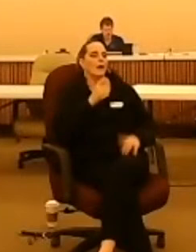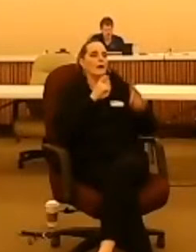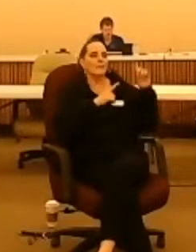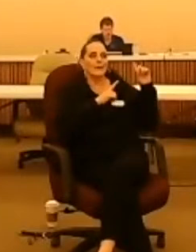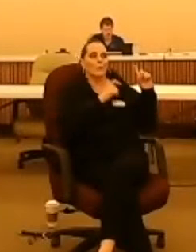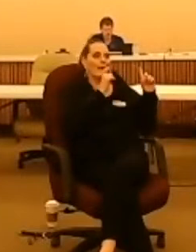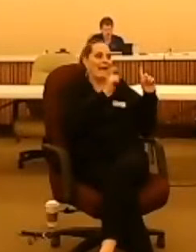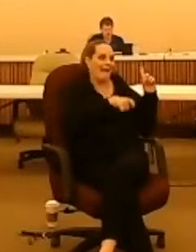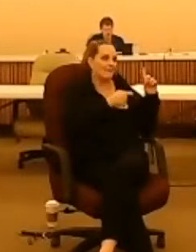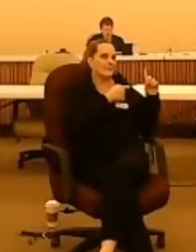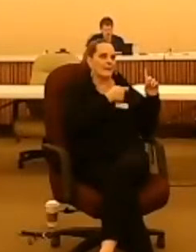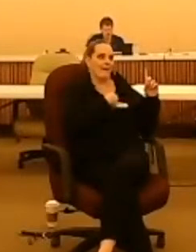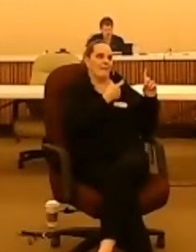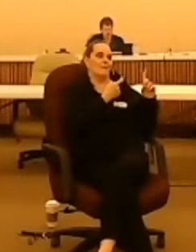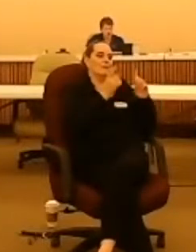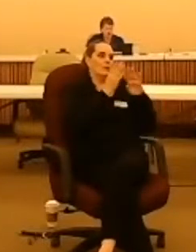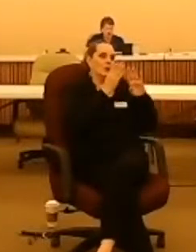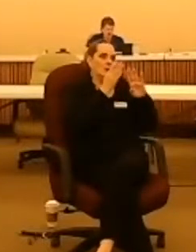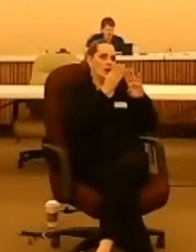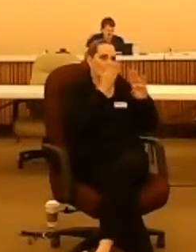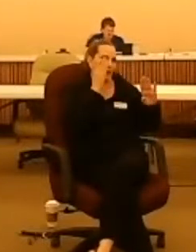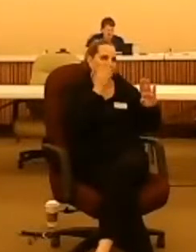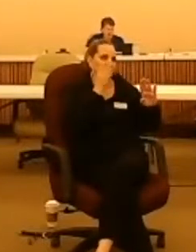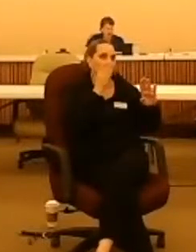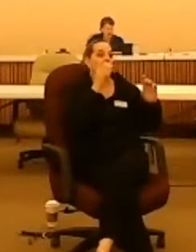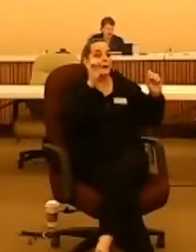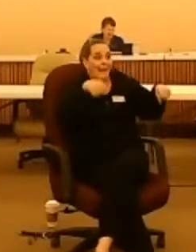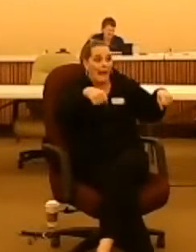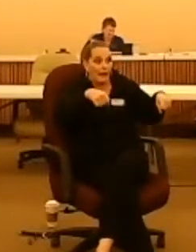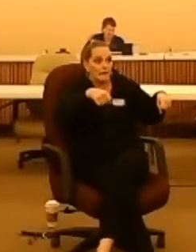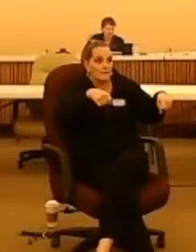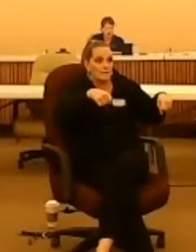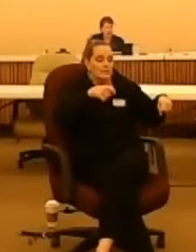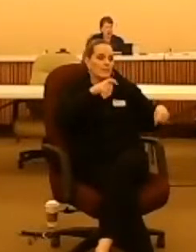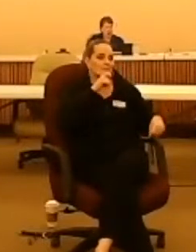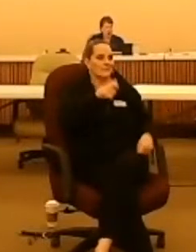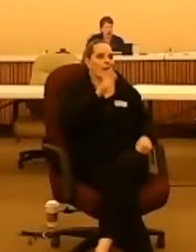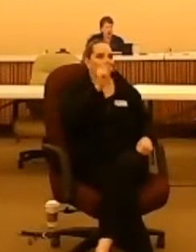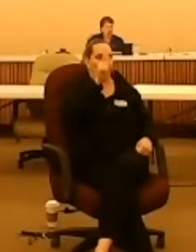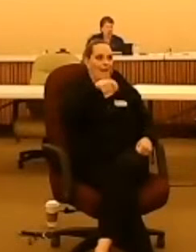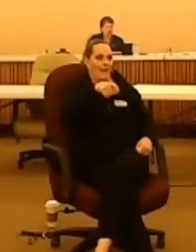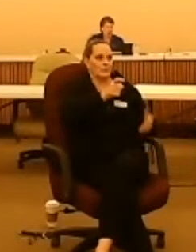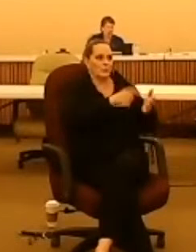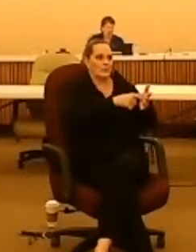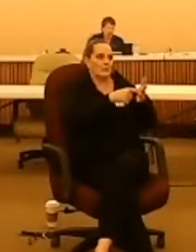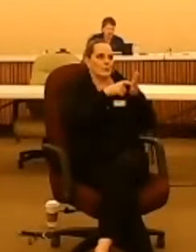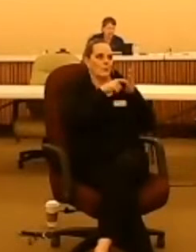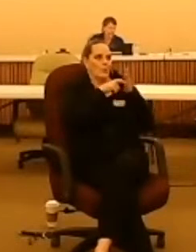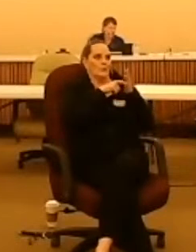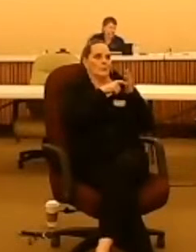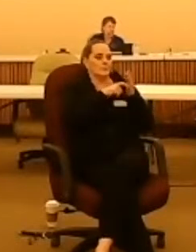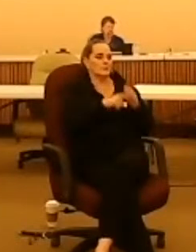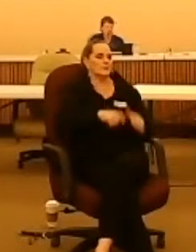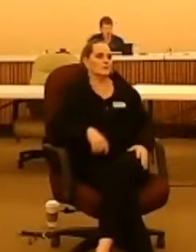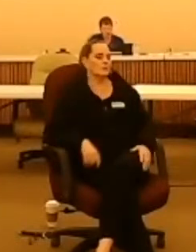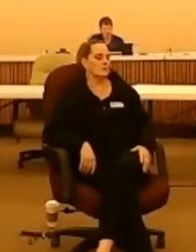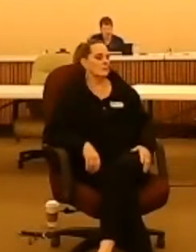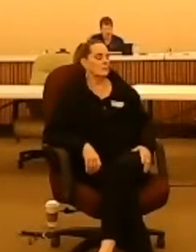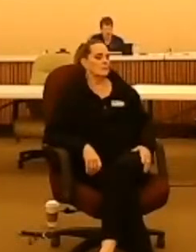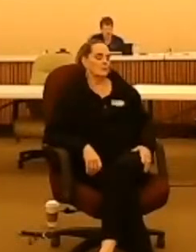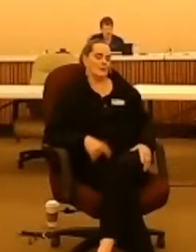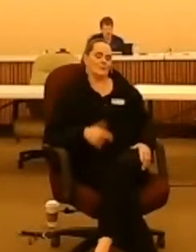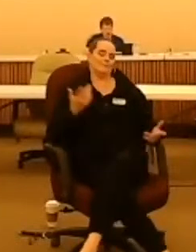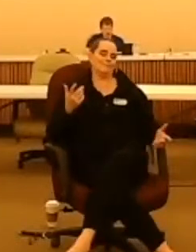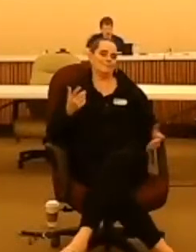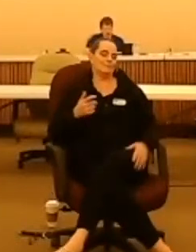shuttle. So they could stop tomorrow, I mean. It could, but, I mean, the use could also sell tomorrow. There's a lot